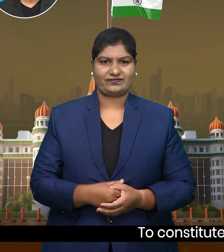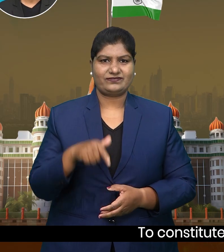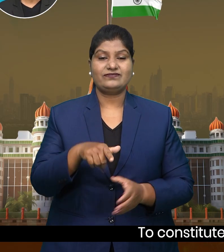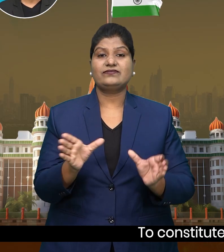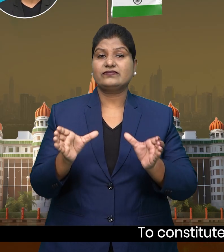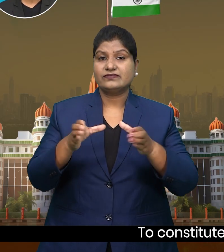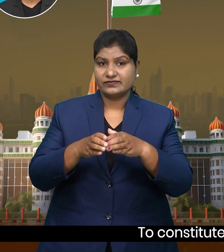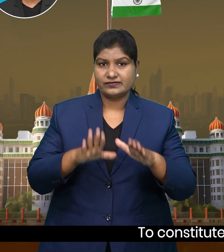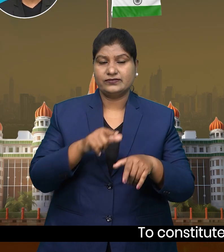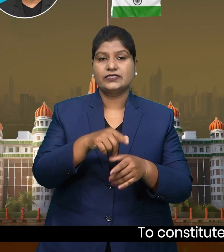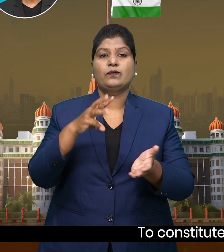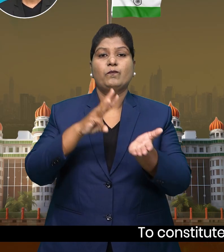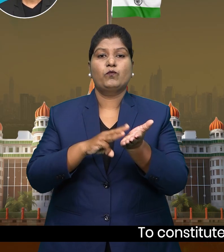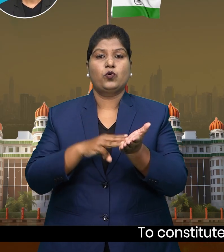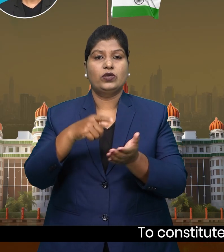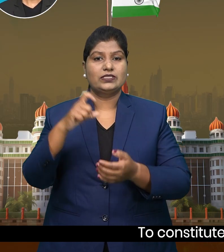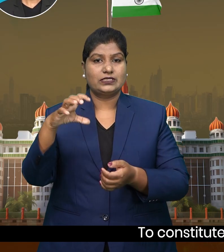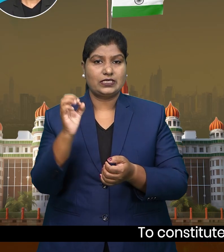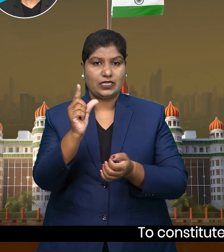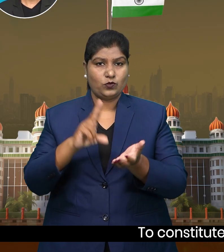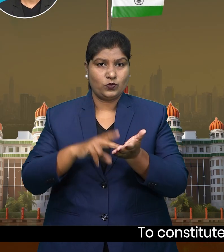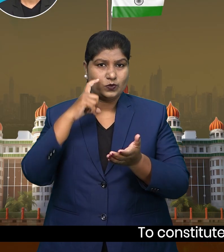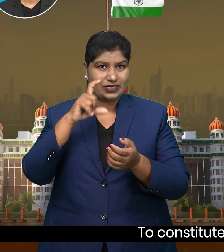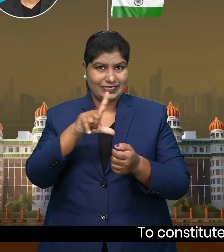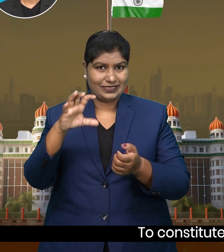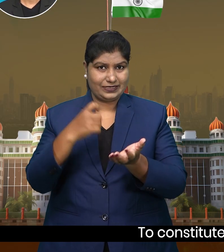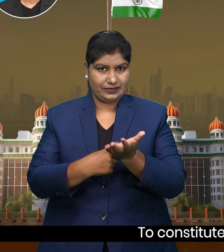To constitute municipal councillor,